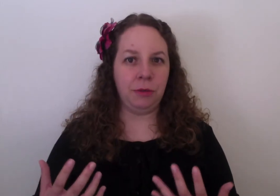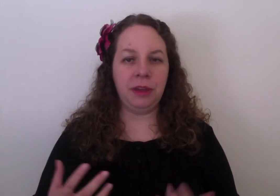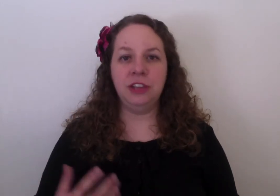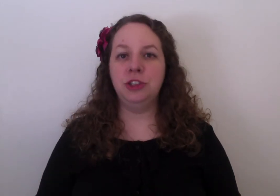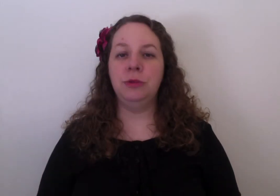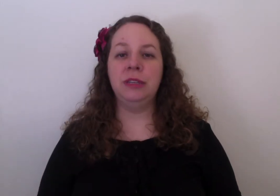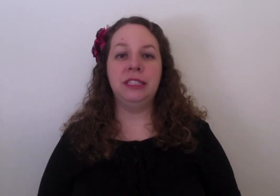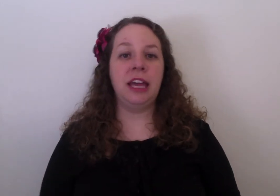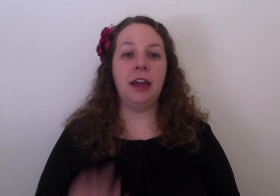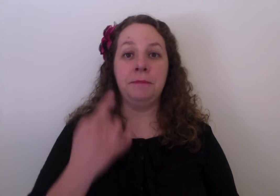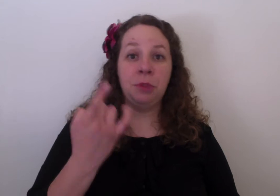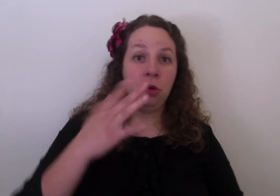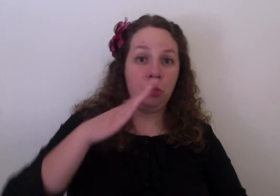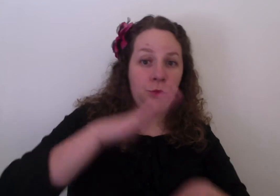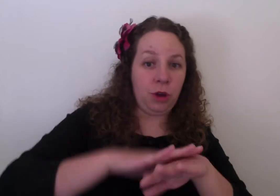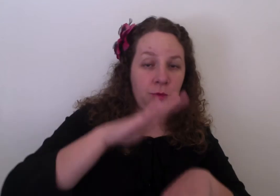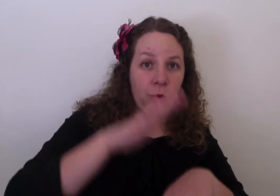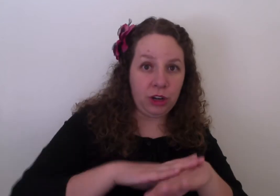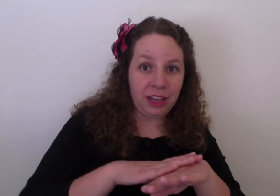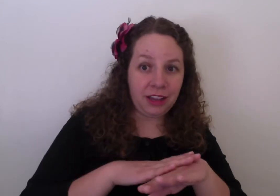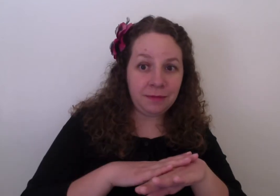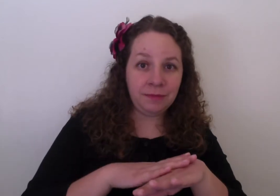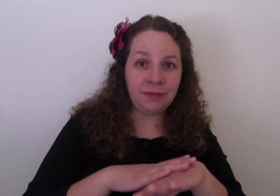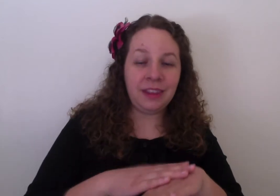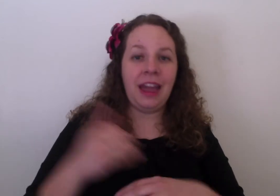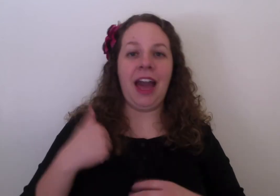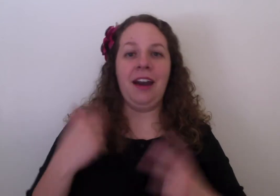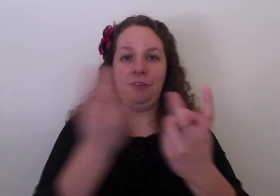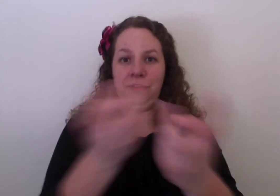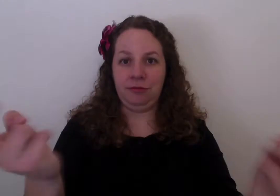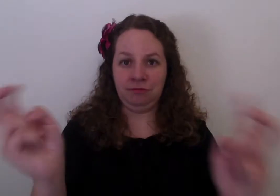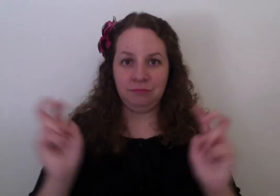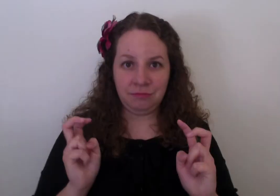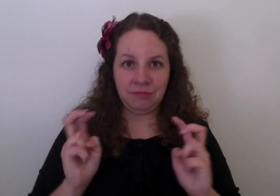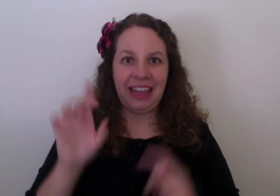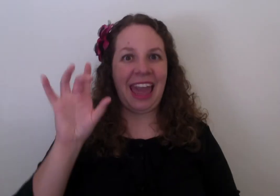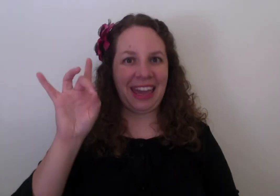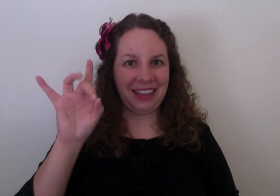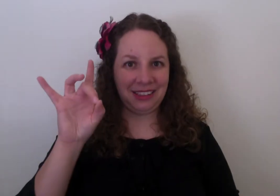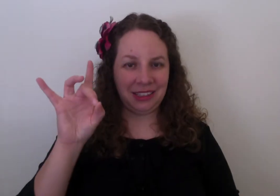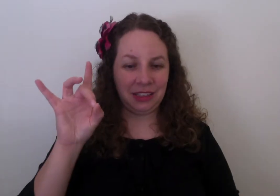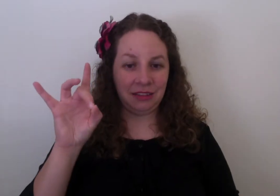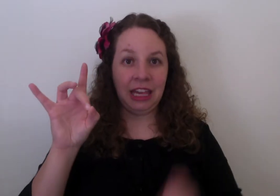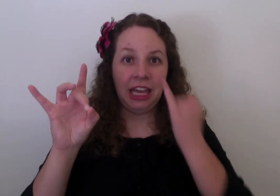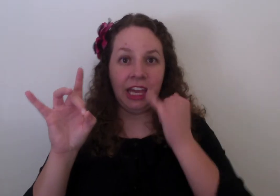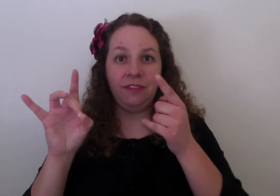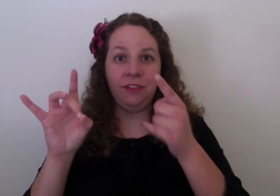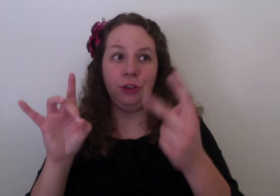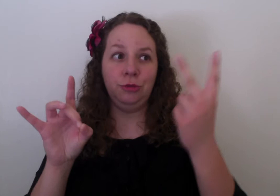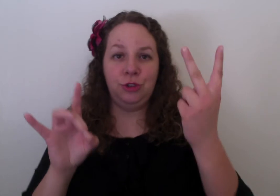Okay, so you would say, one warning, have 8. If you